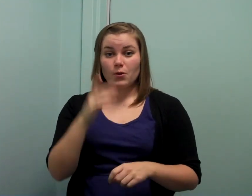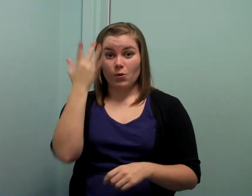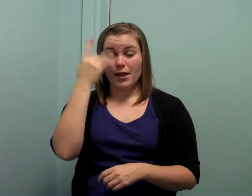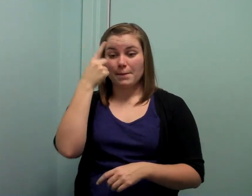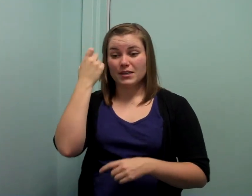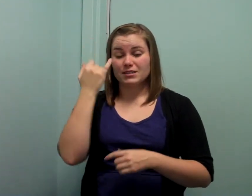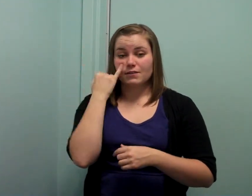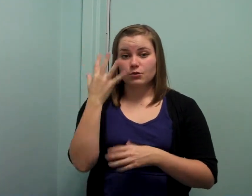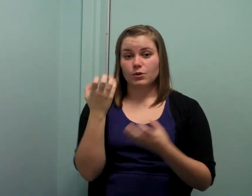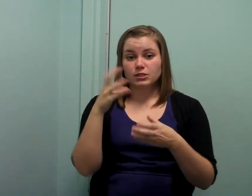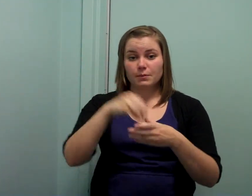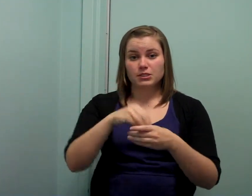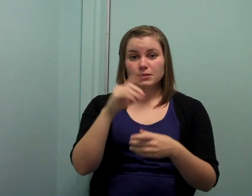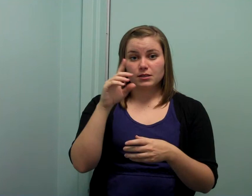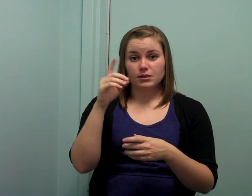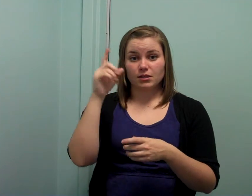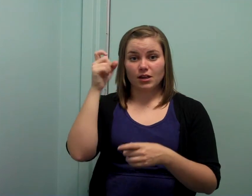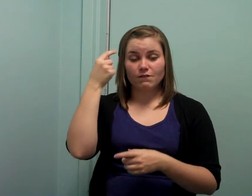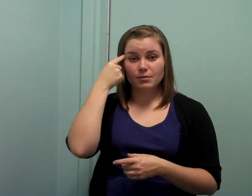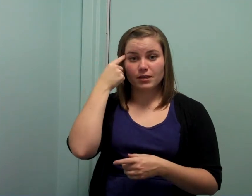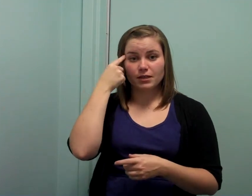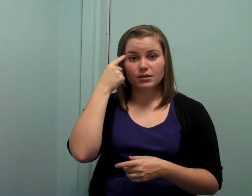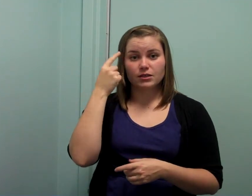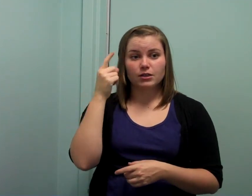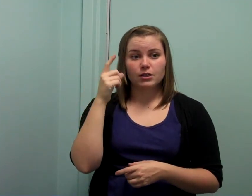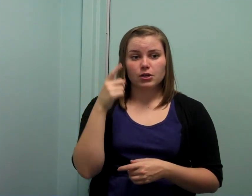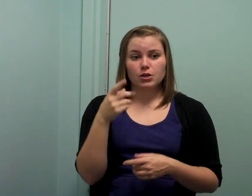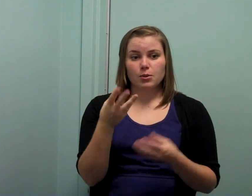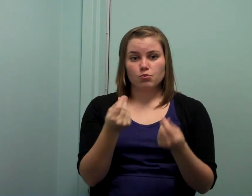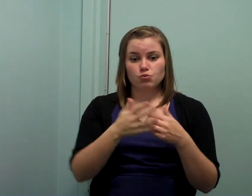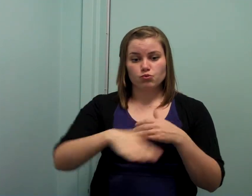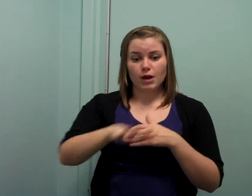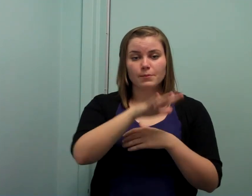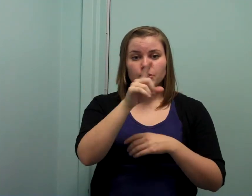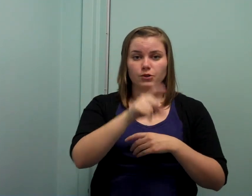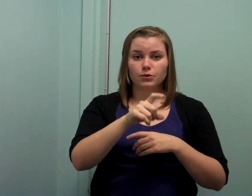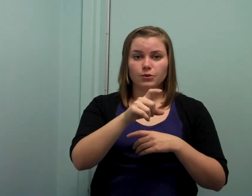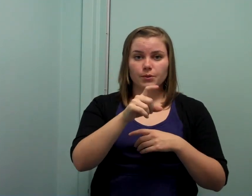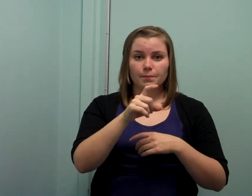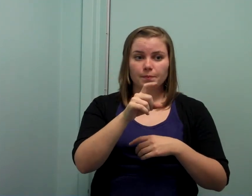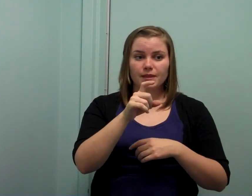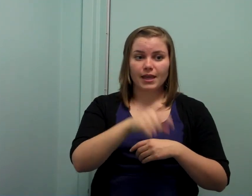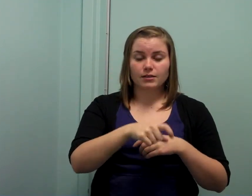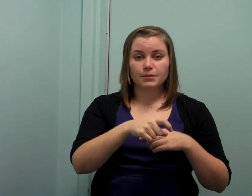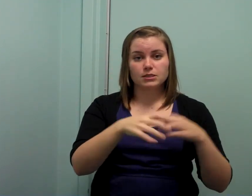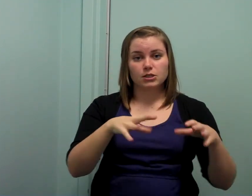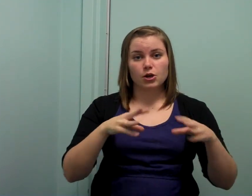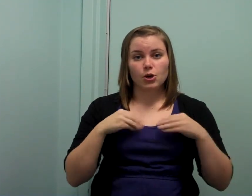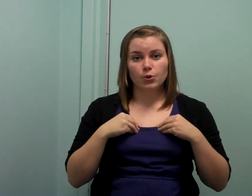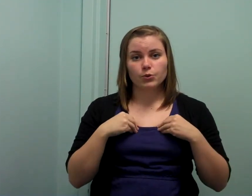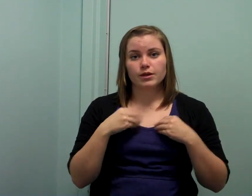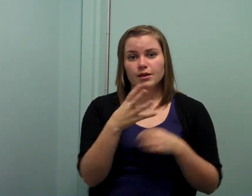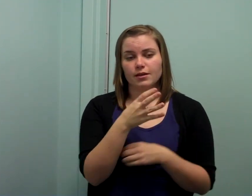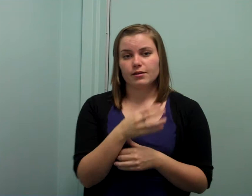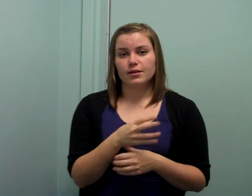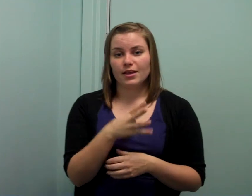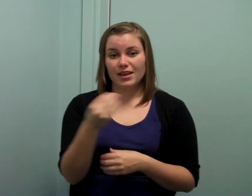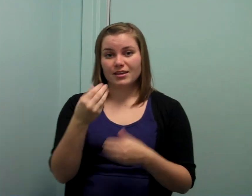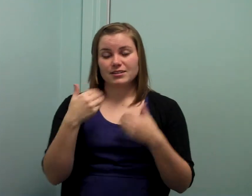so stringent as to include not only property owned, but a bank account as well. Now, with that in mind, how did we